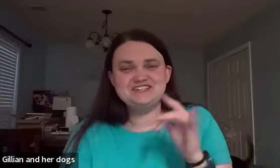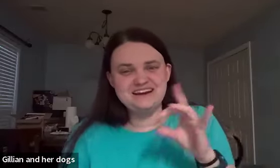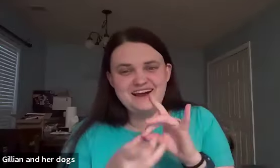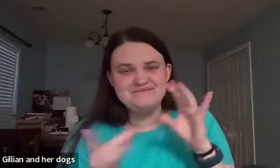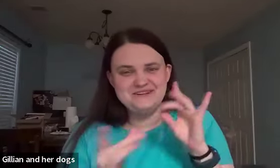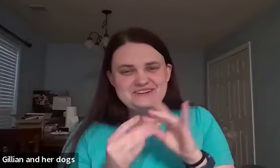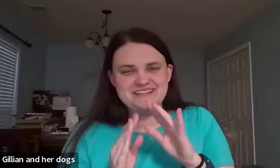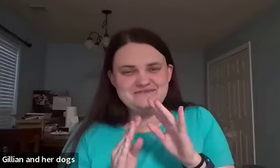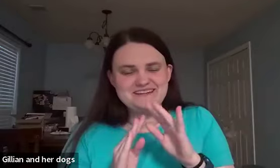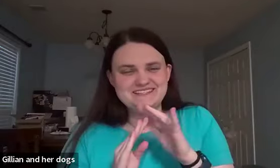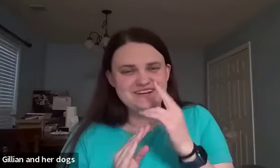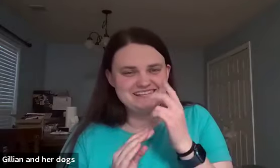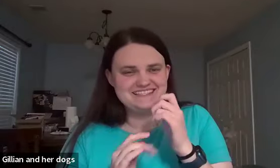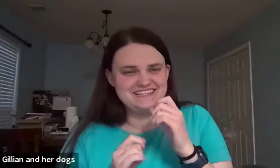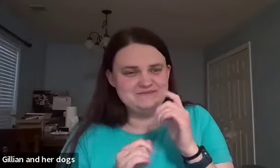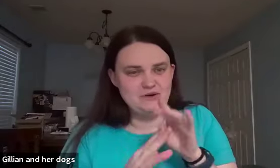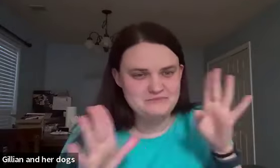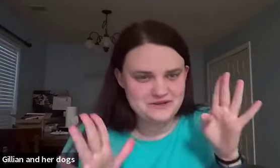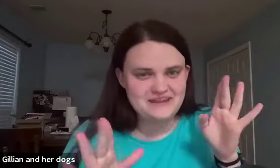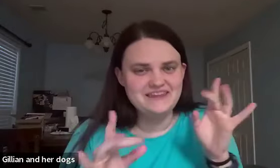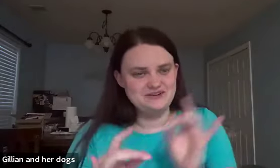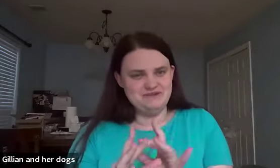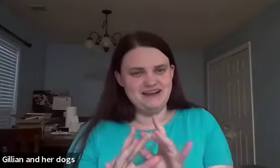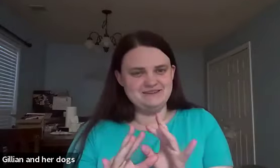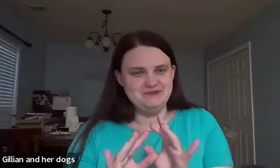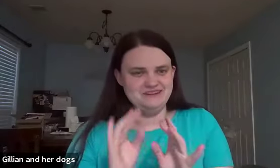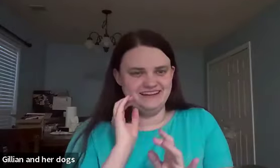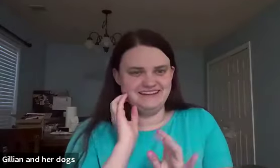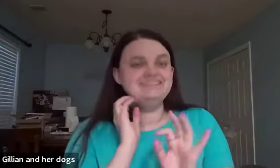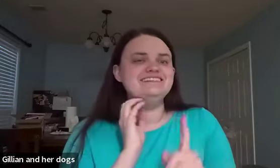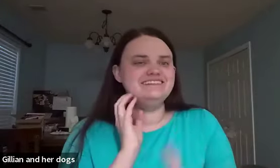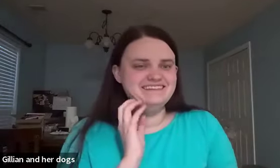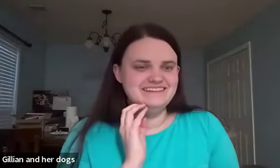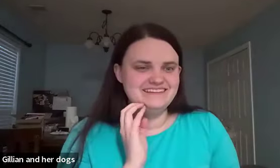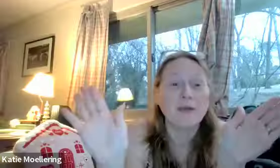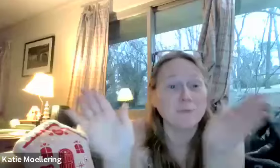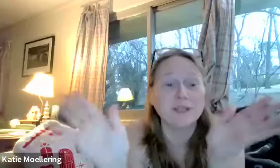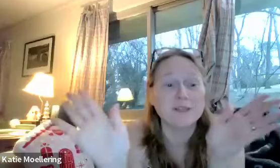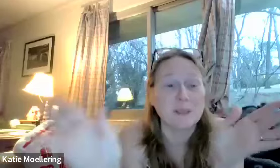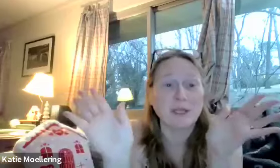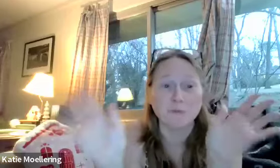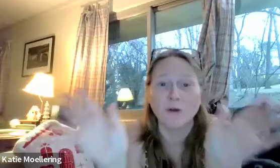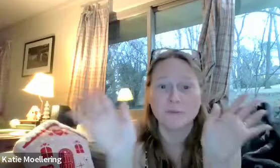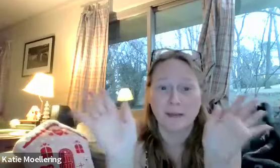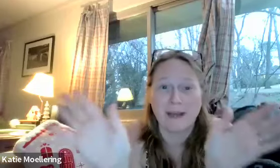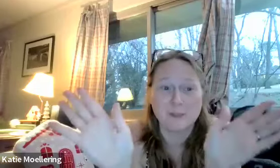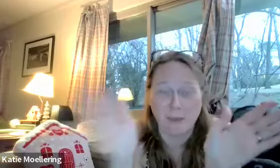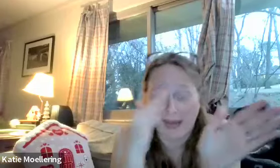She's trying to unmute herself, but it's funny because it will unmute and then it goes back to muting again. Okay, There. there's something wrong with my mouse pad.